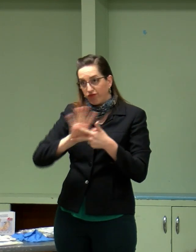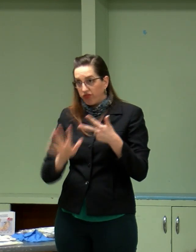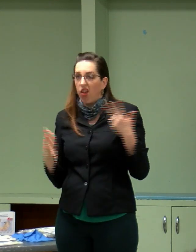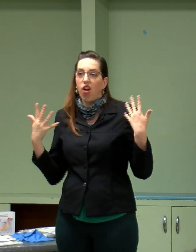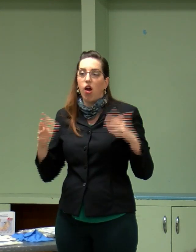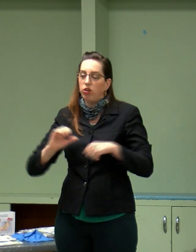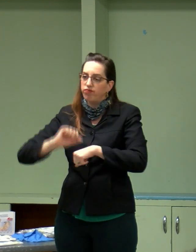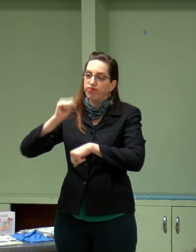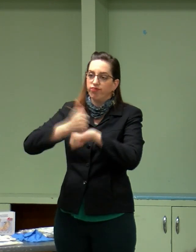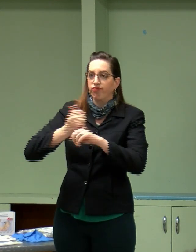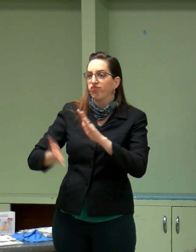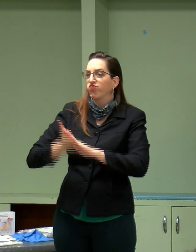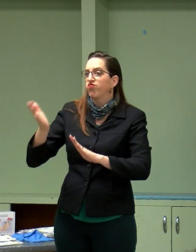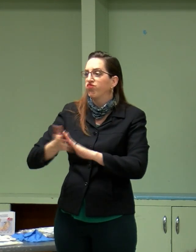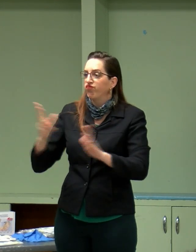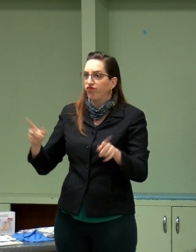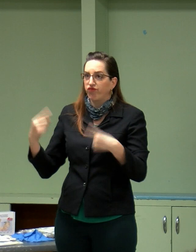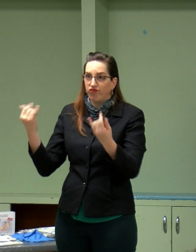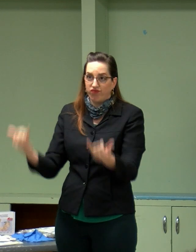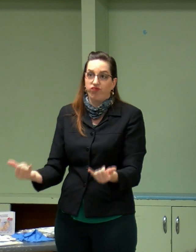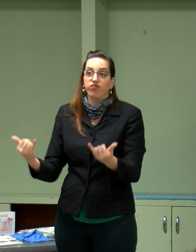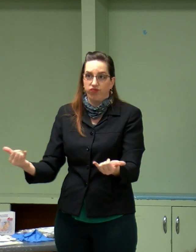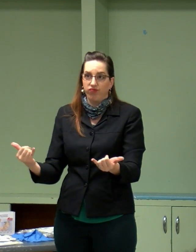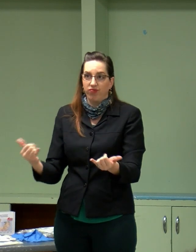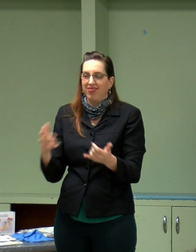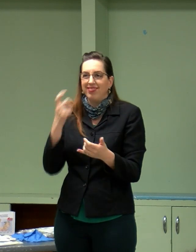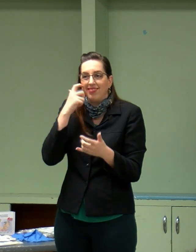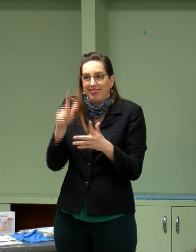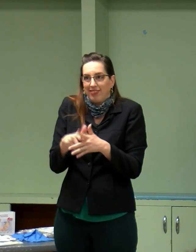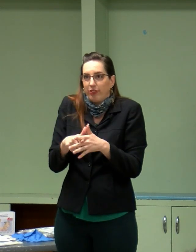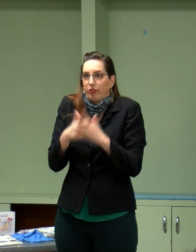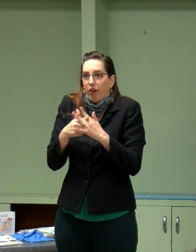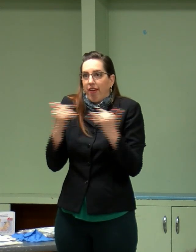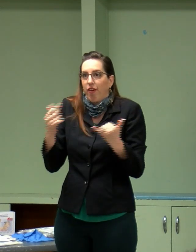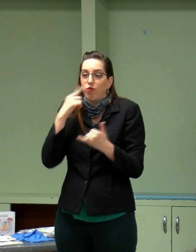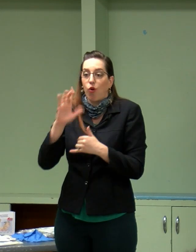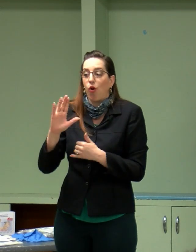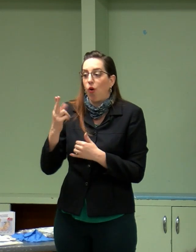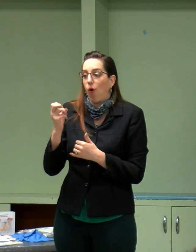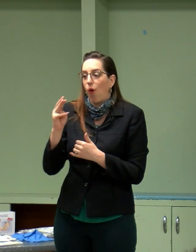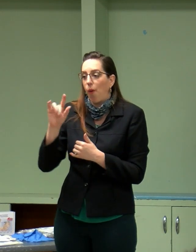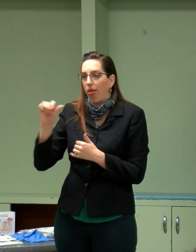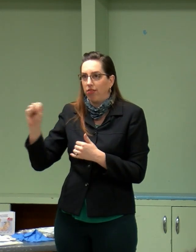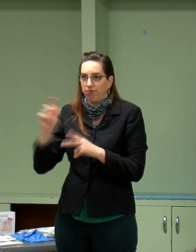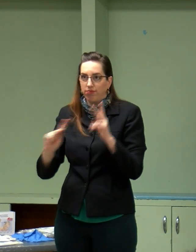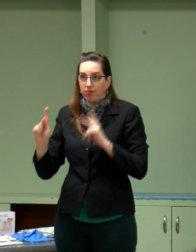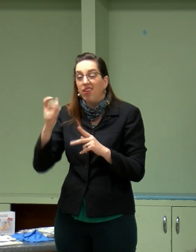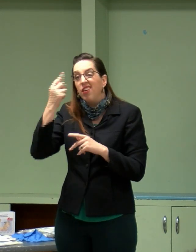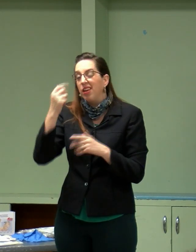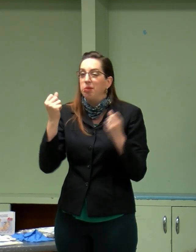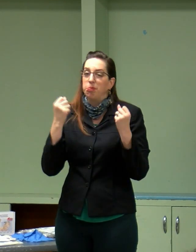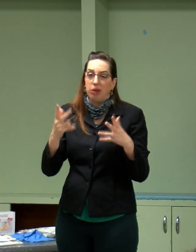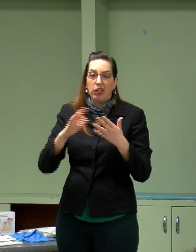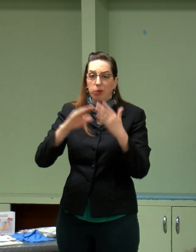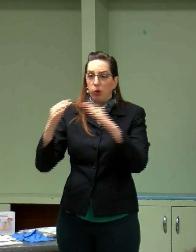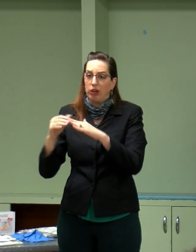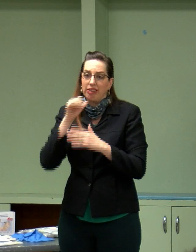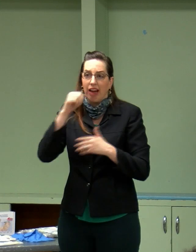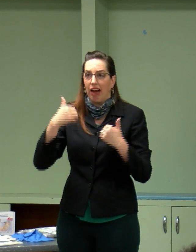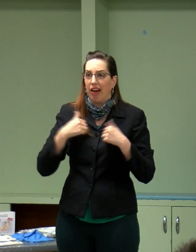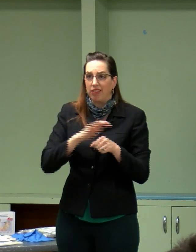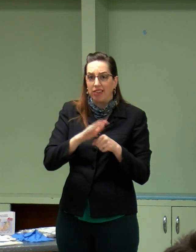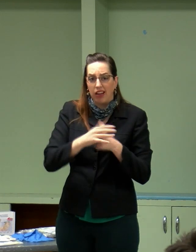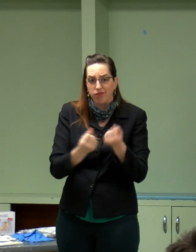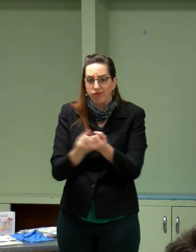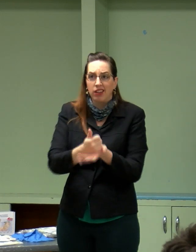already operating right now, and this is just the beginning for our homeless. Like all underserved communities, they are